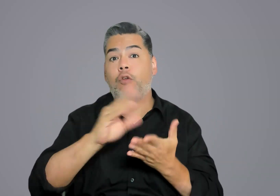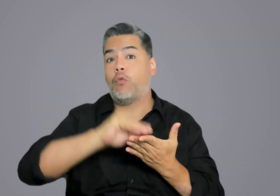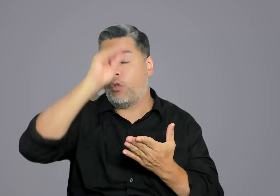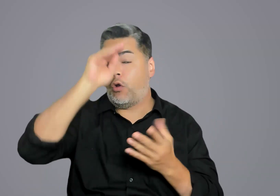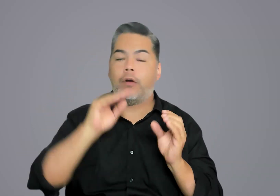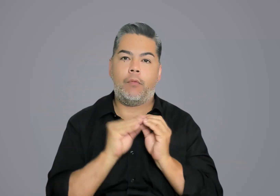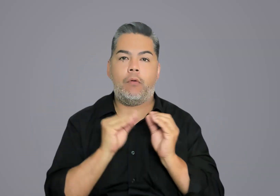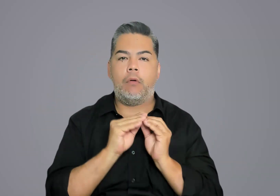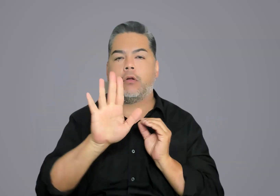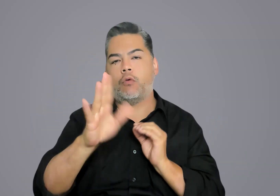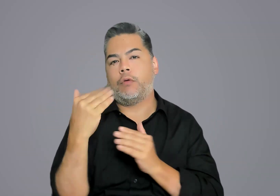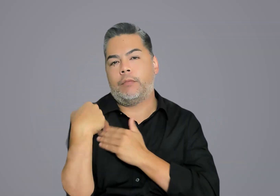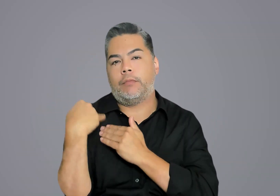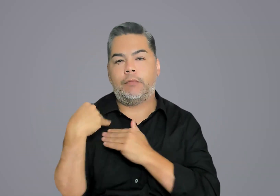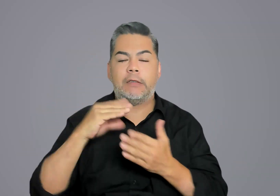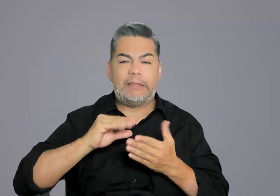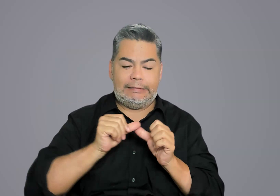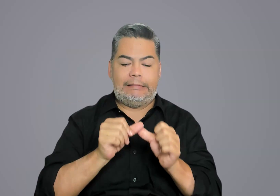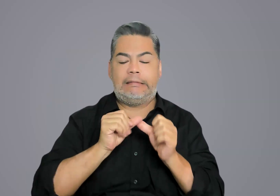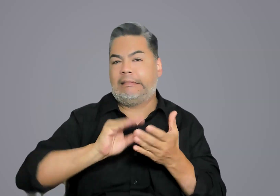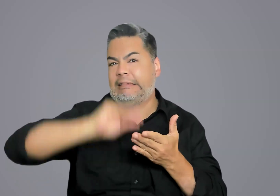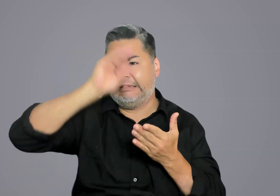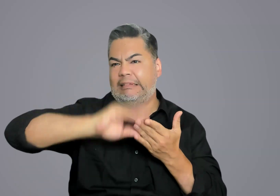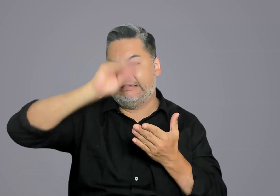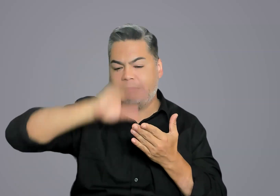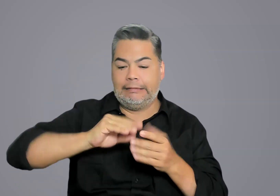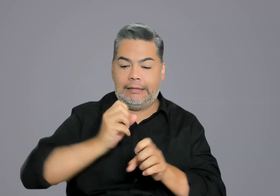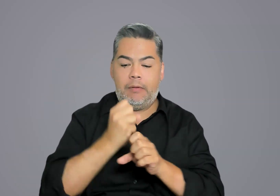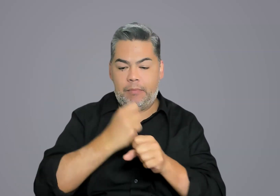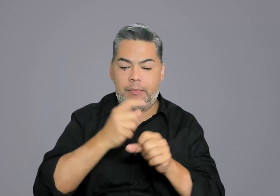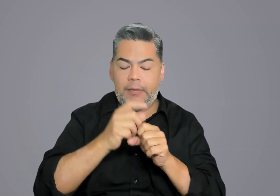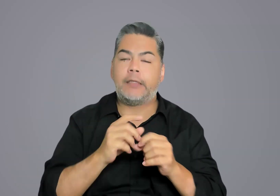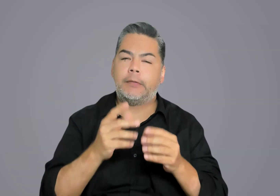your responsibility to keep learning more and making things better.